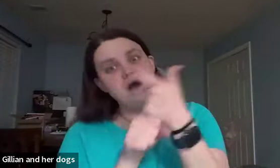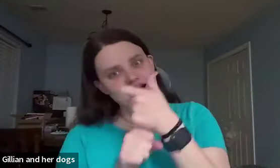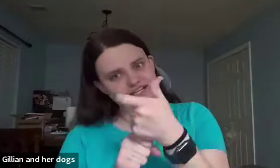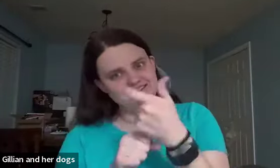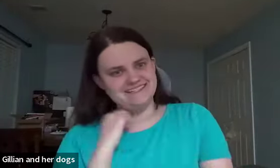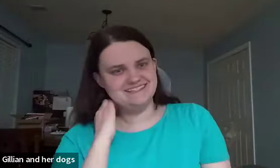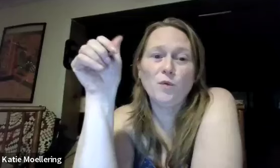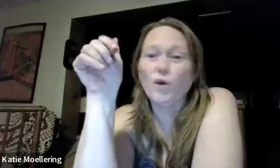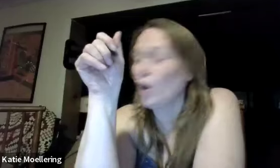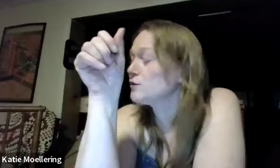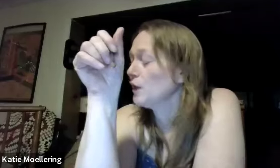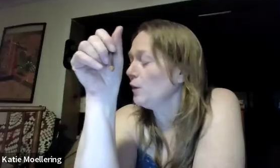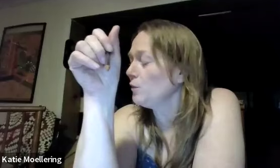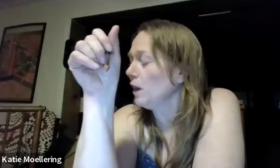watch also,